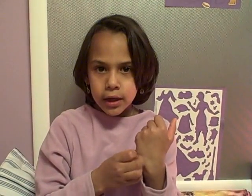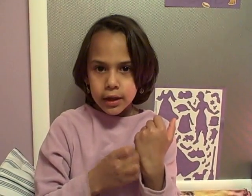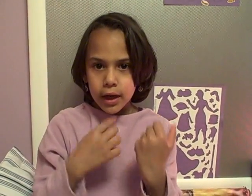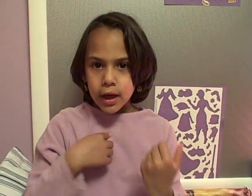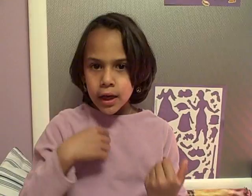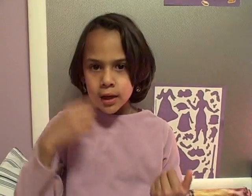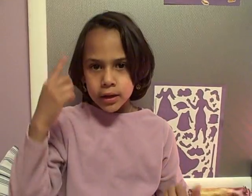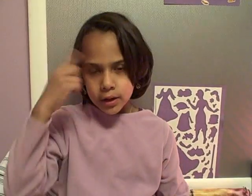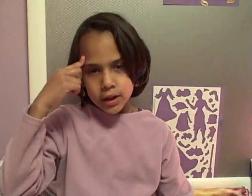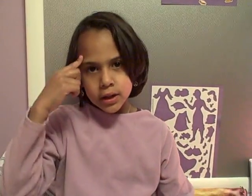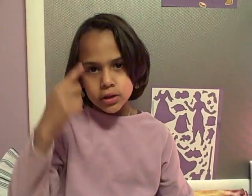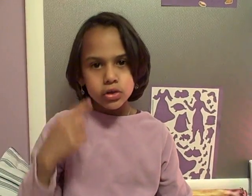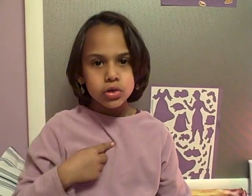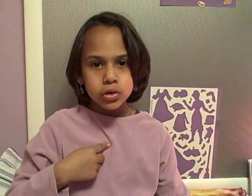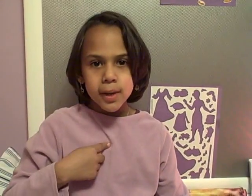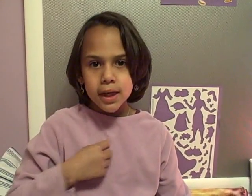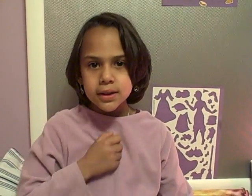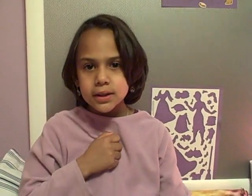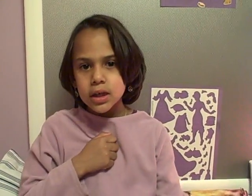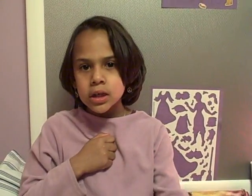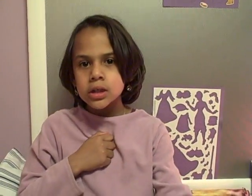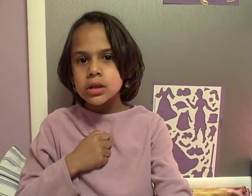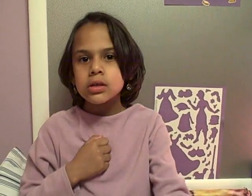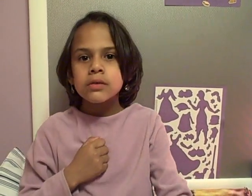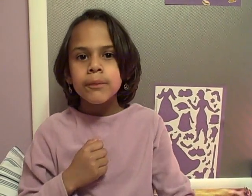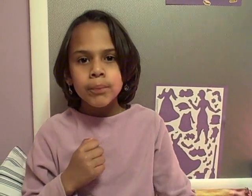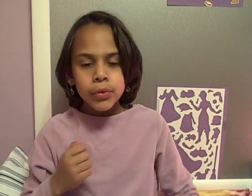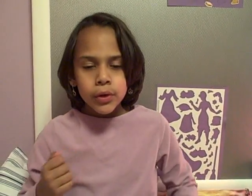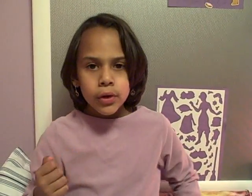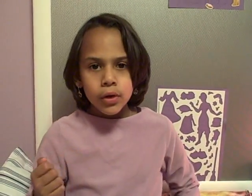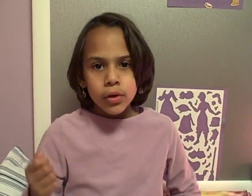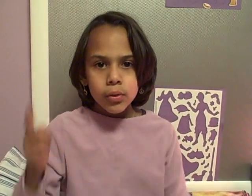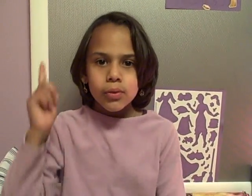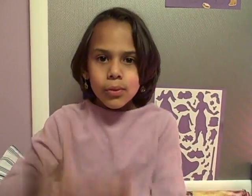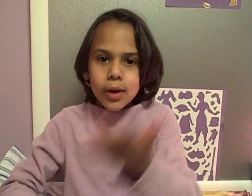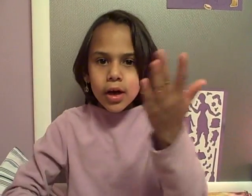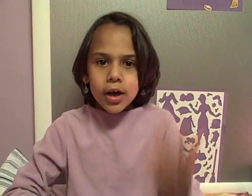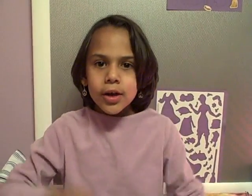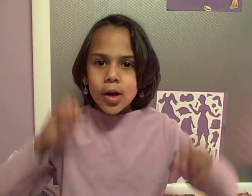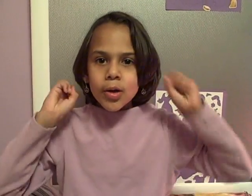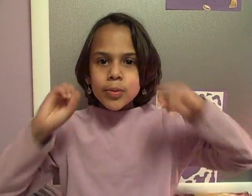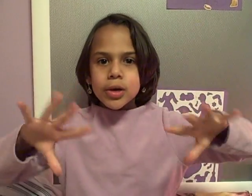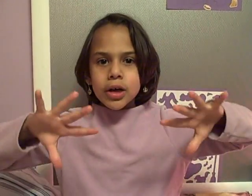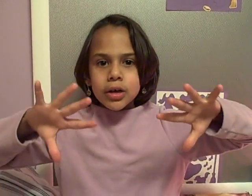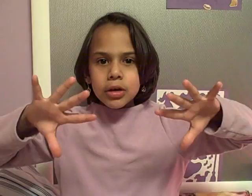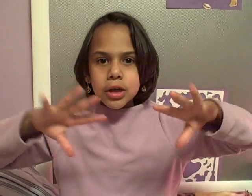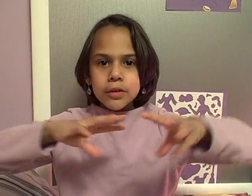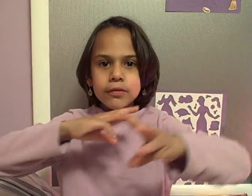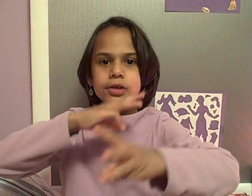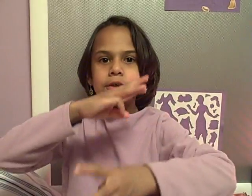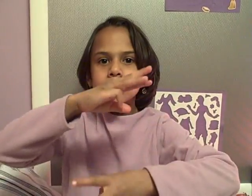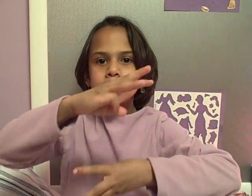And I think to myself, what a wonderful